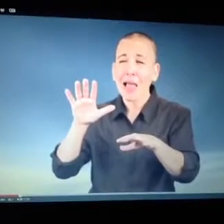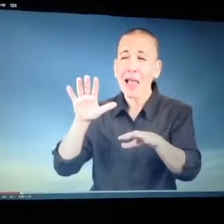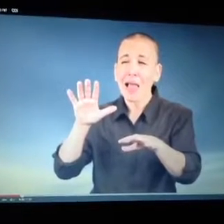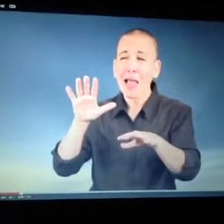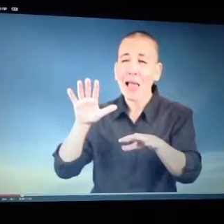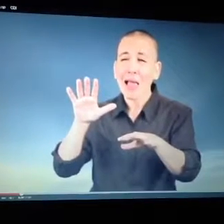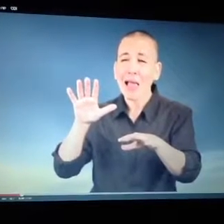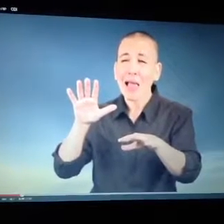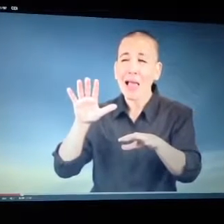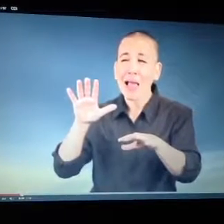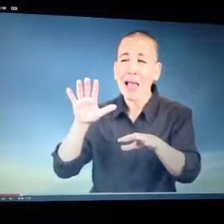interpreters.